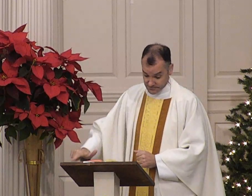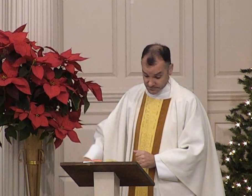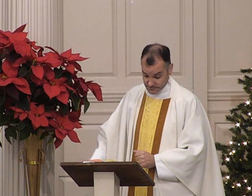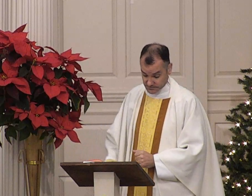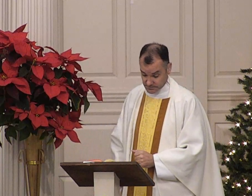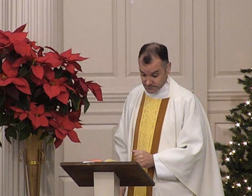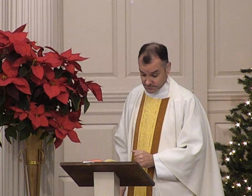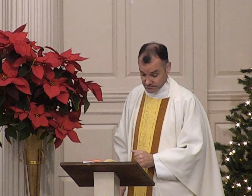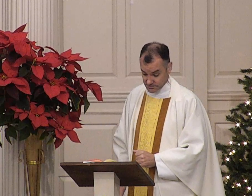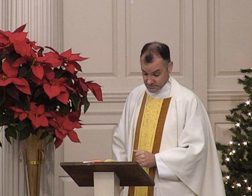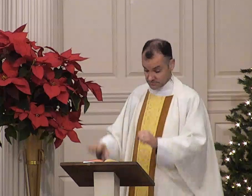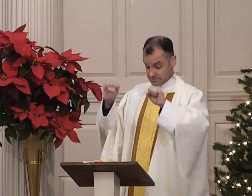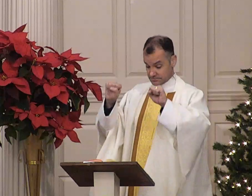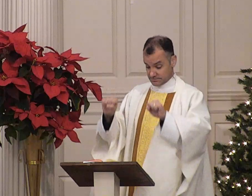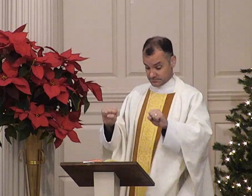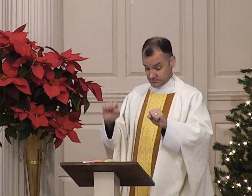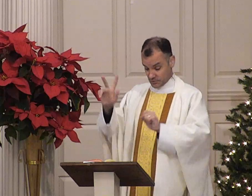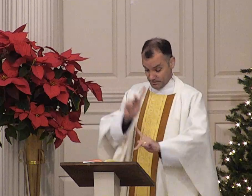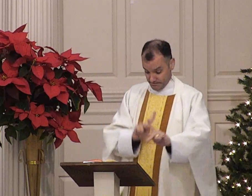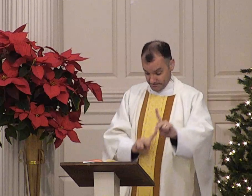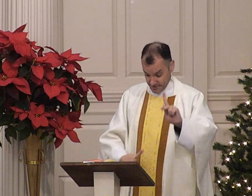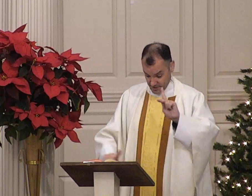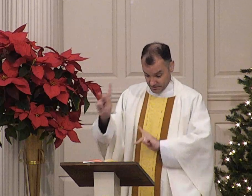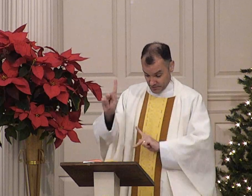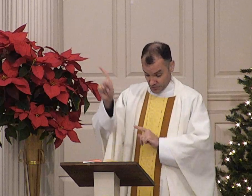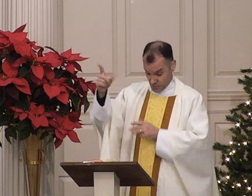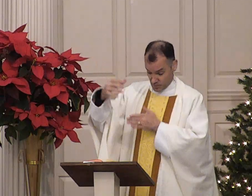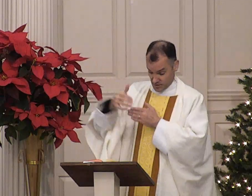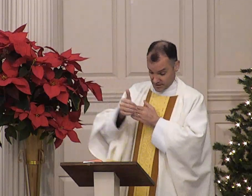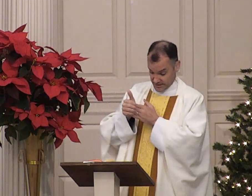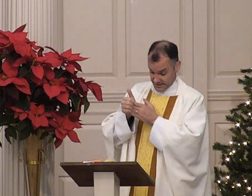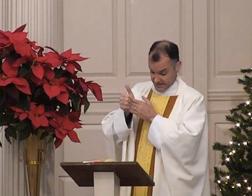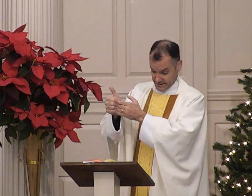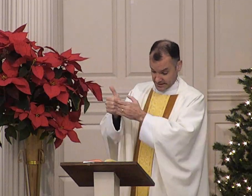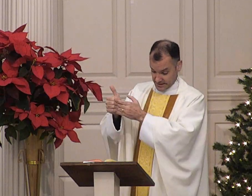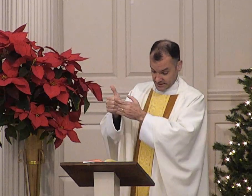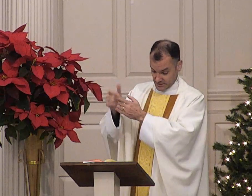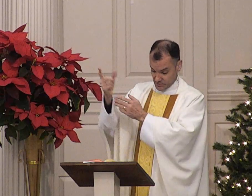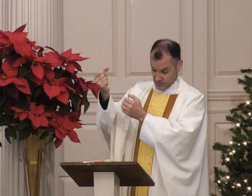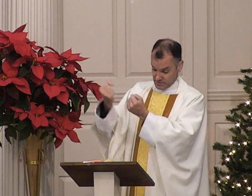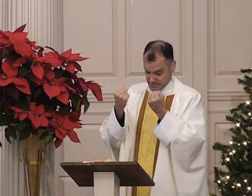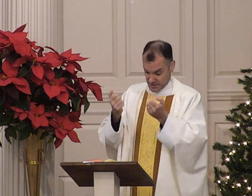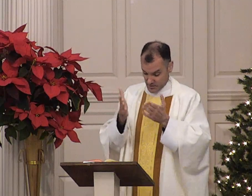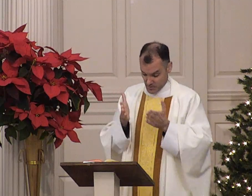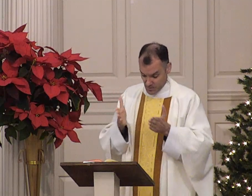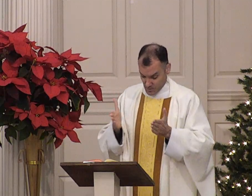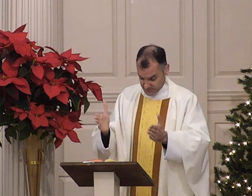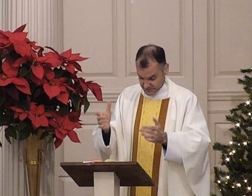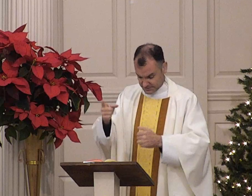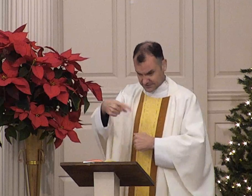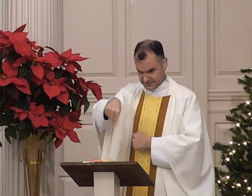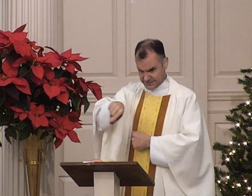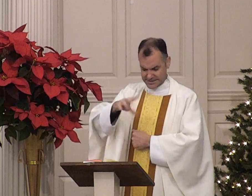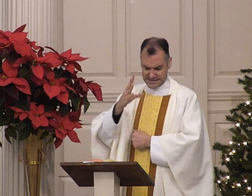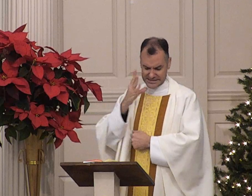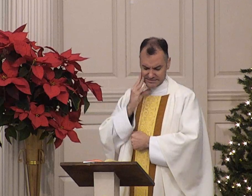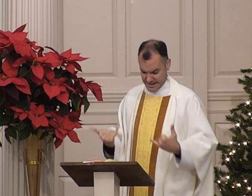May your people, O Lord, whom you guide and sustain in many